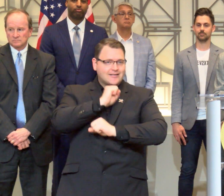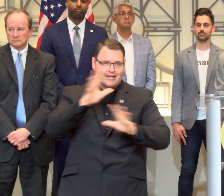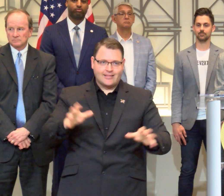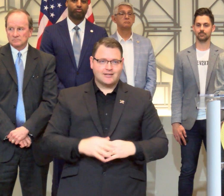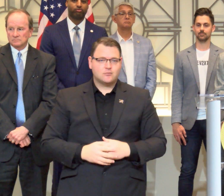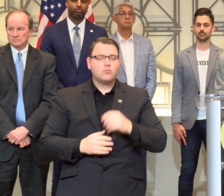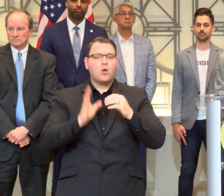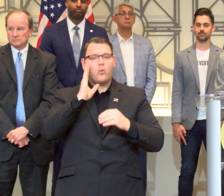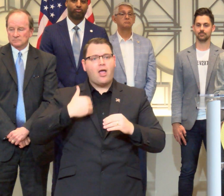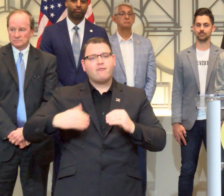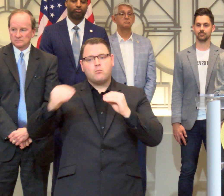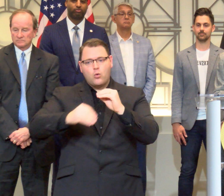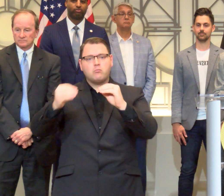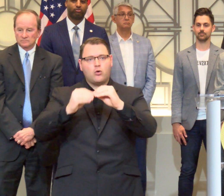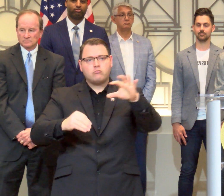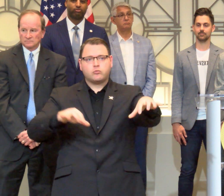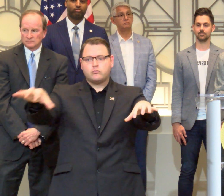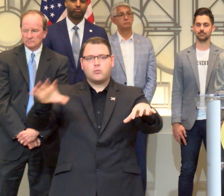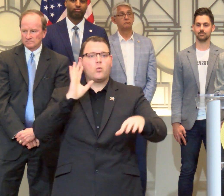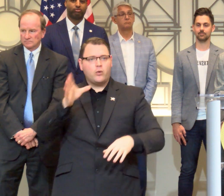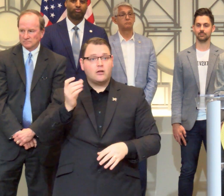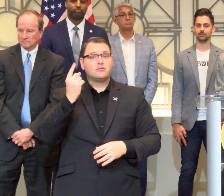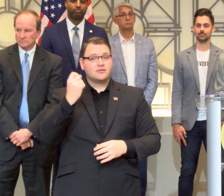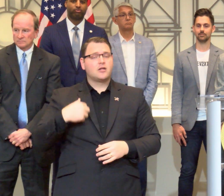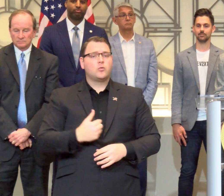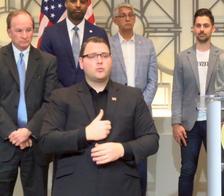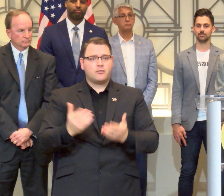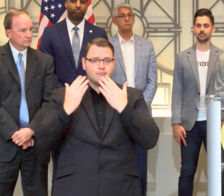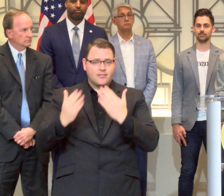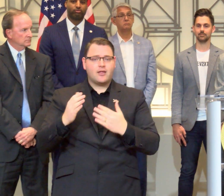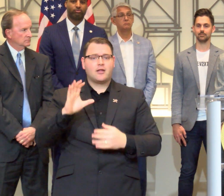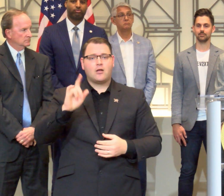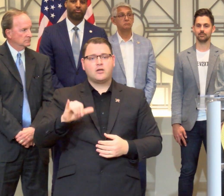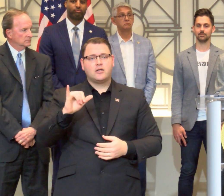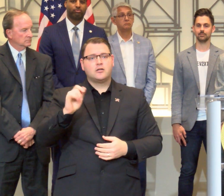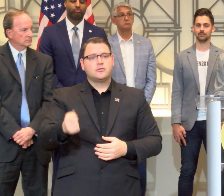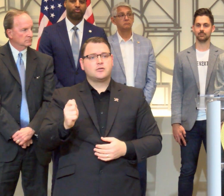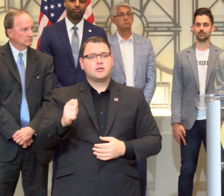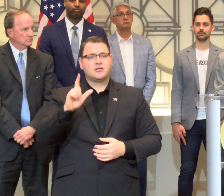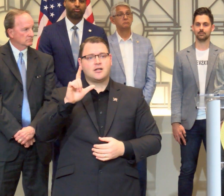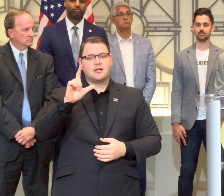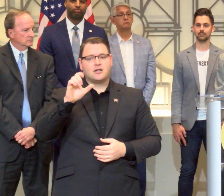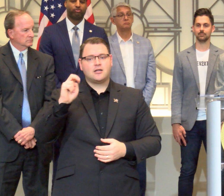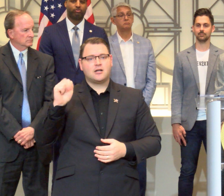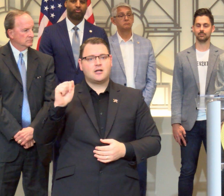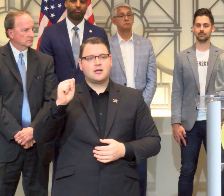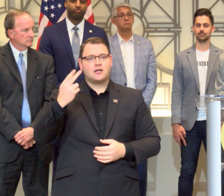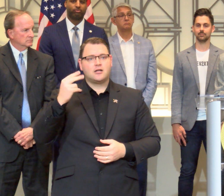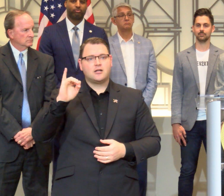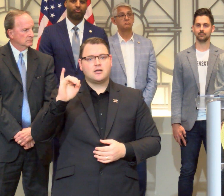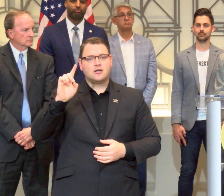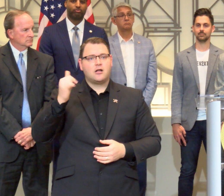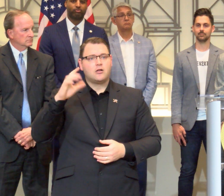city as well as the county. I certainly want to acknowledge and thank County Judge Lena Hidalgo for her efforts and the efforts of